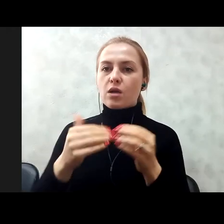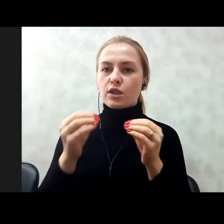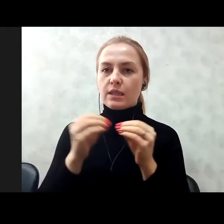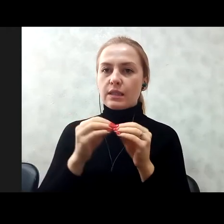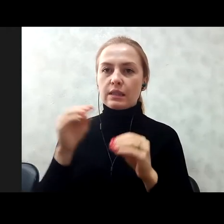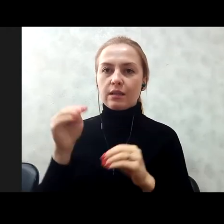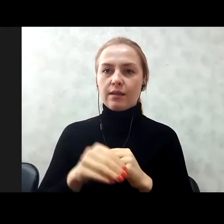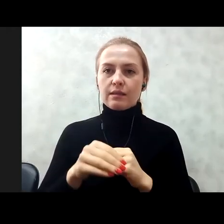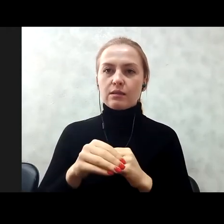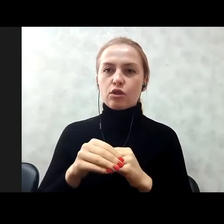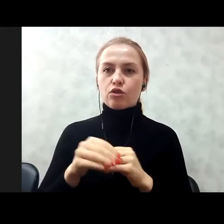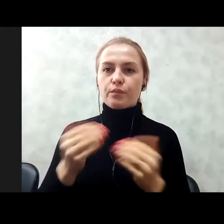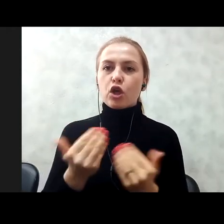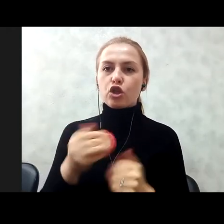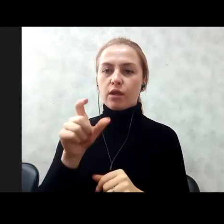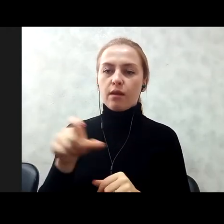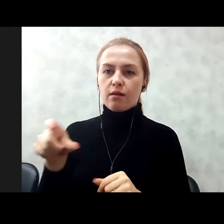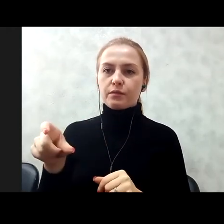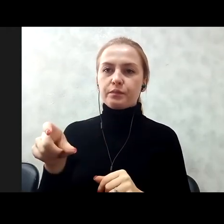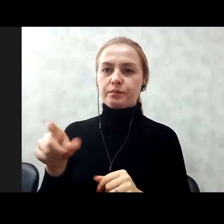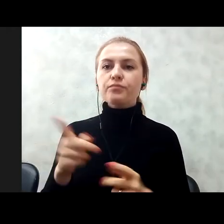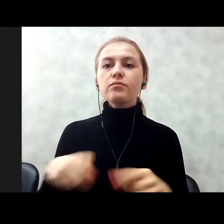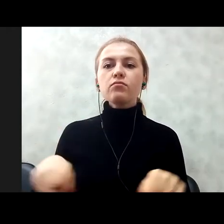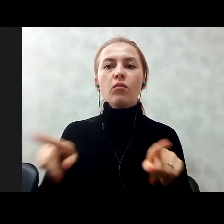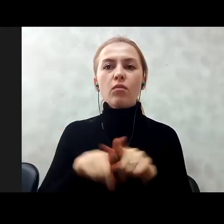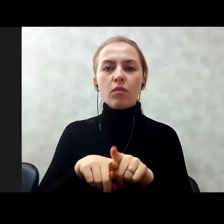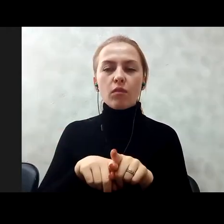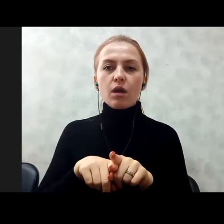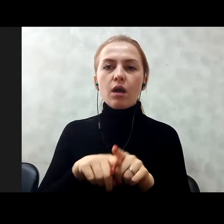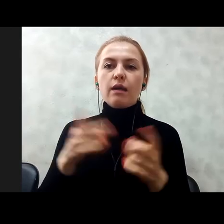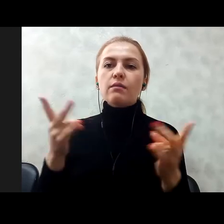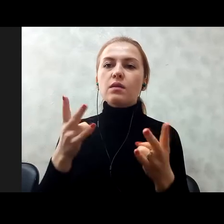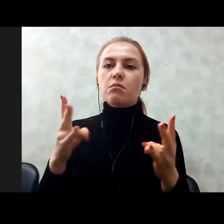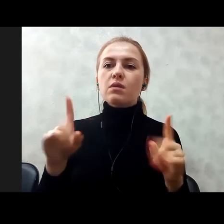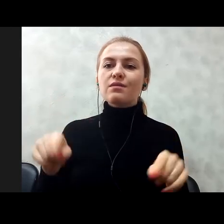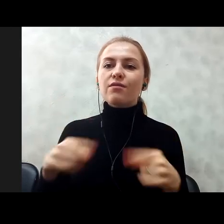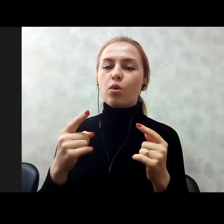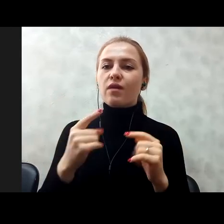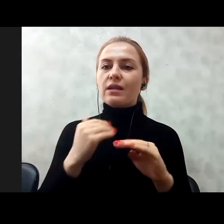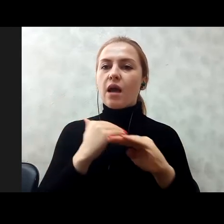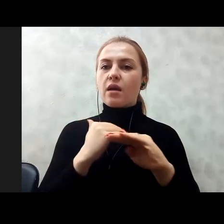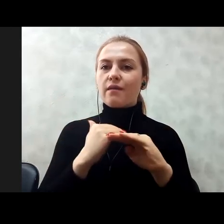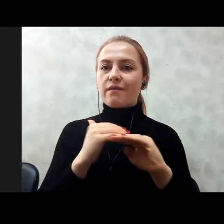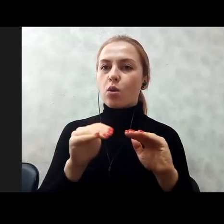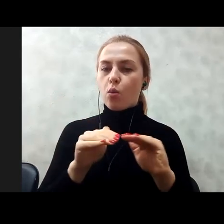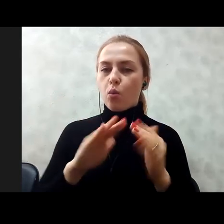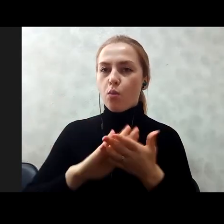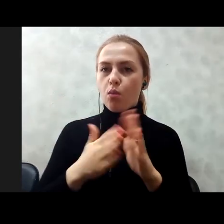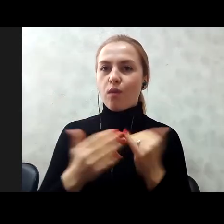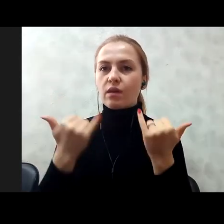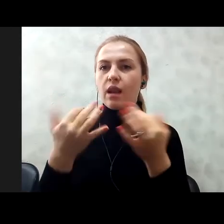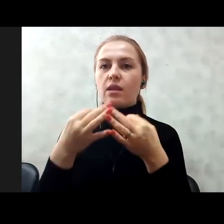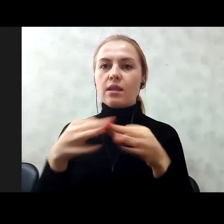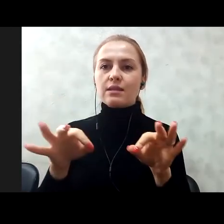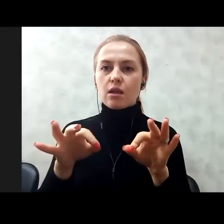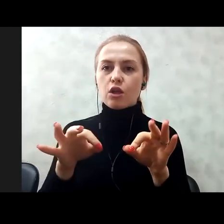Unequal level playing field for independent candidates on local level is one of the recurring issues that Congress have observed more generally,